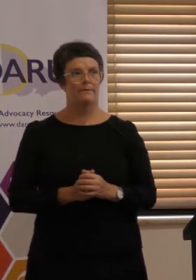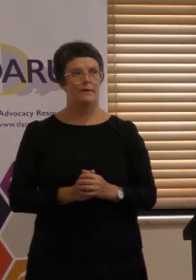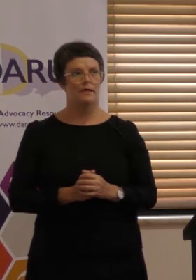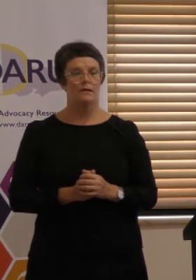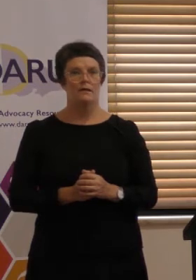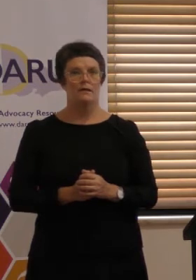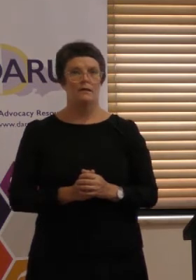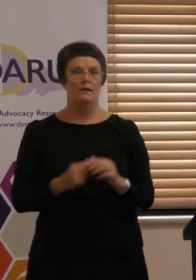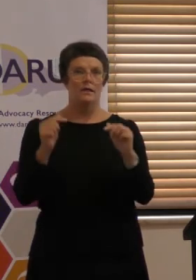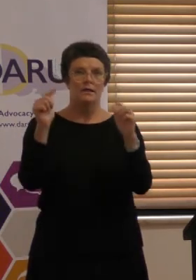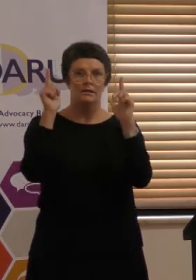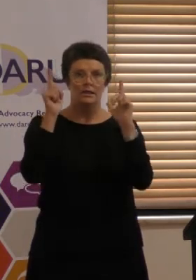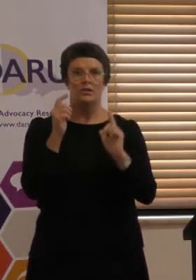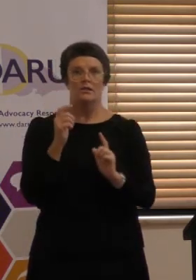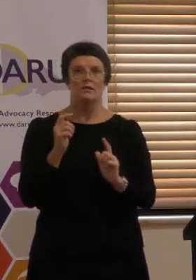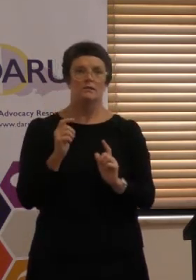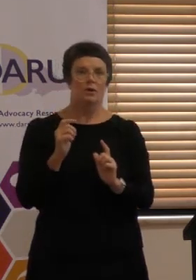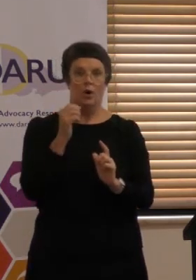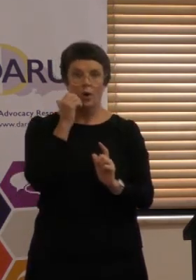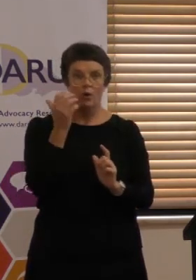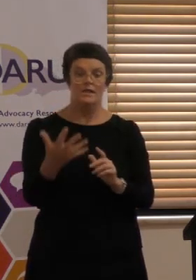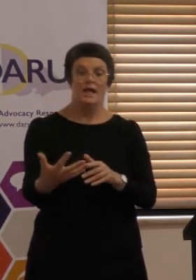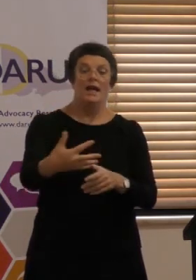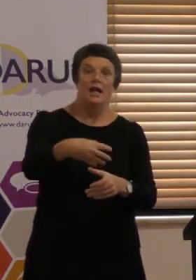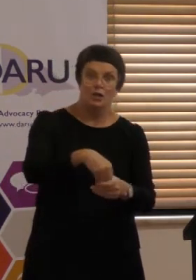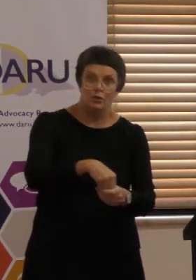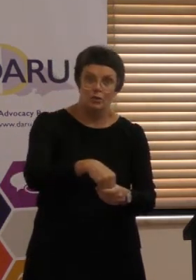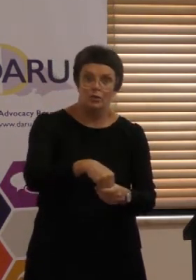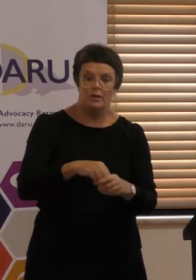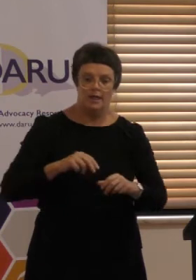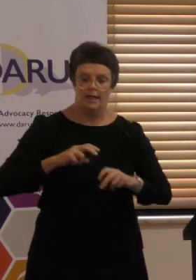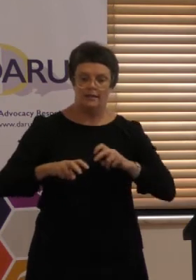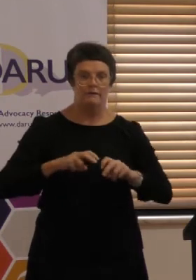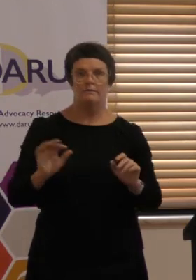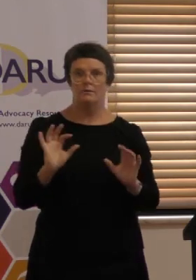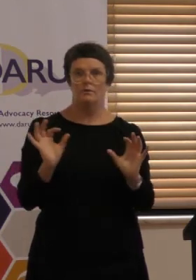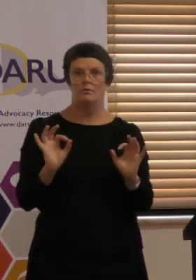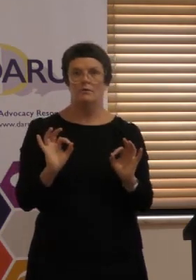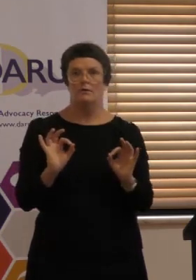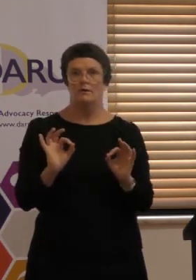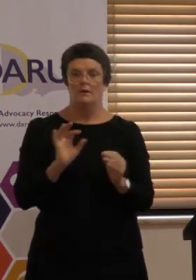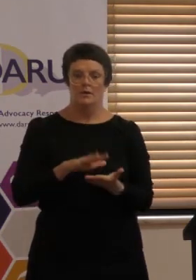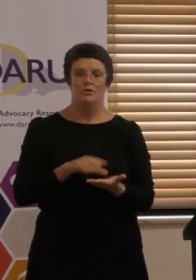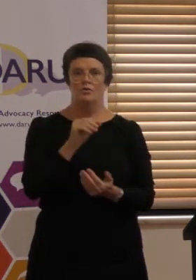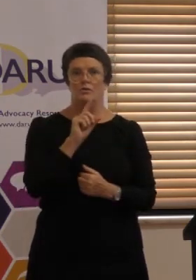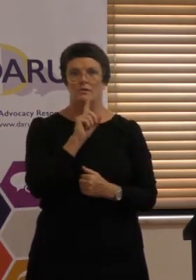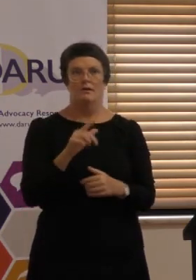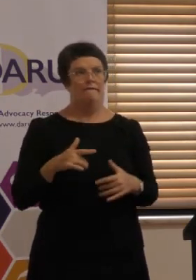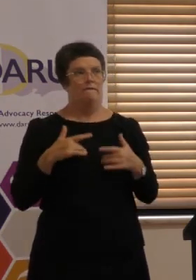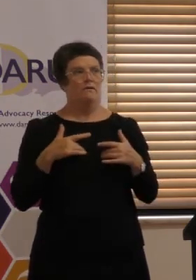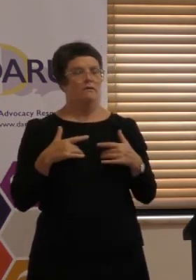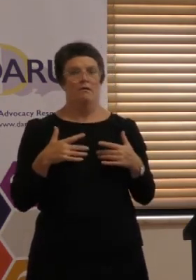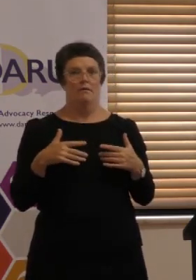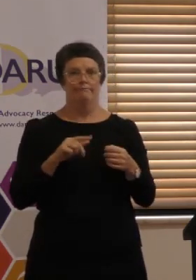Teachers don't always include the students in practice. So sometimes students feel like they're left out of what's happening